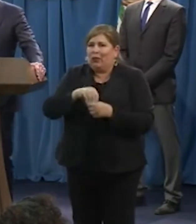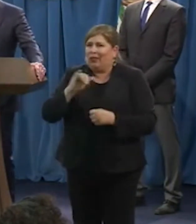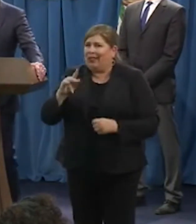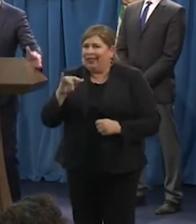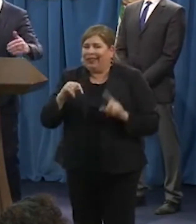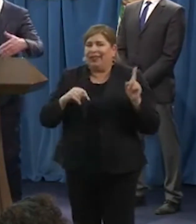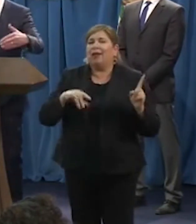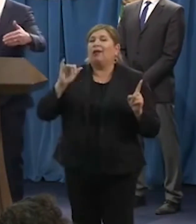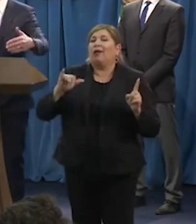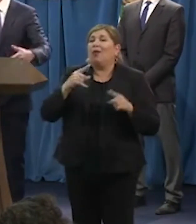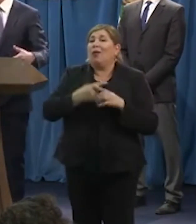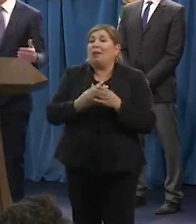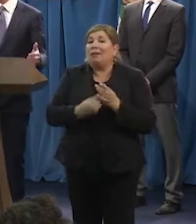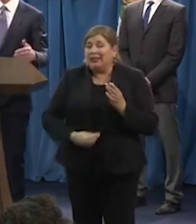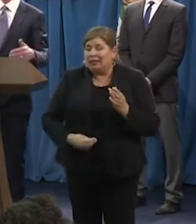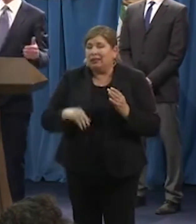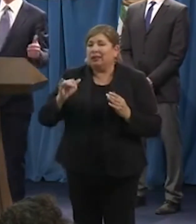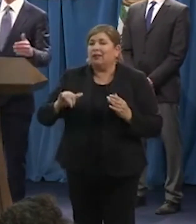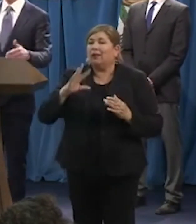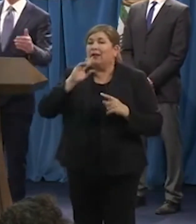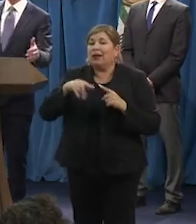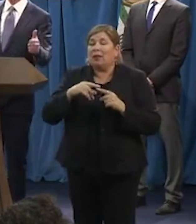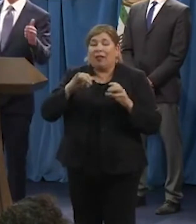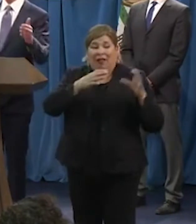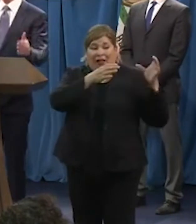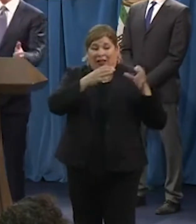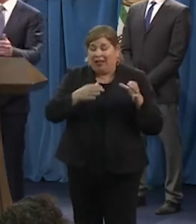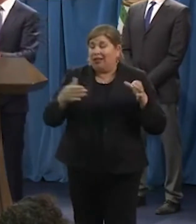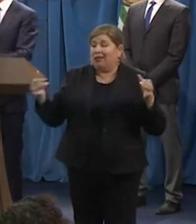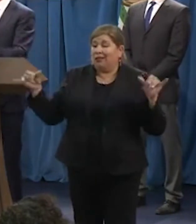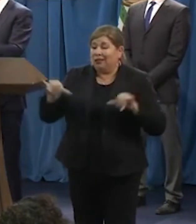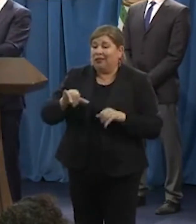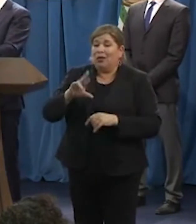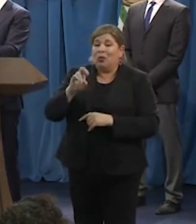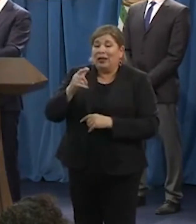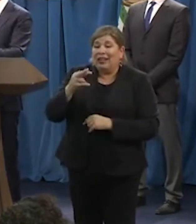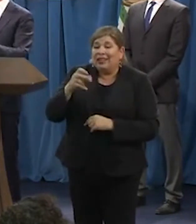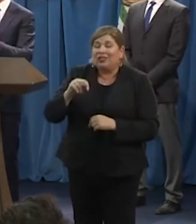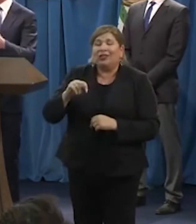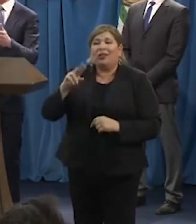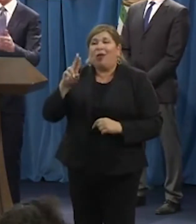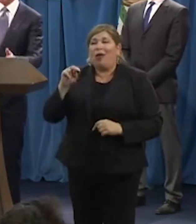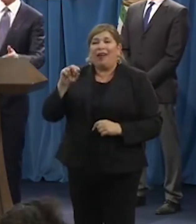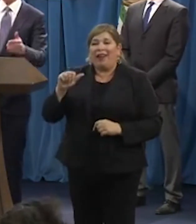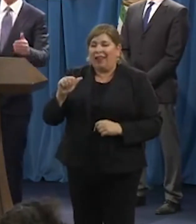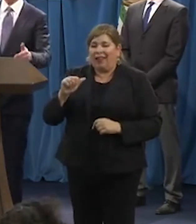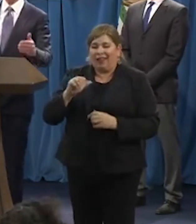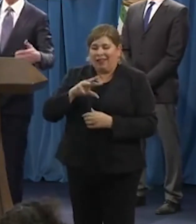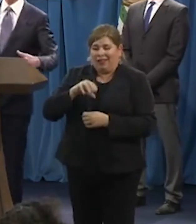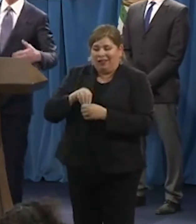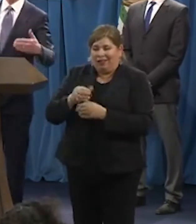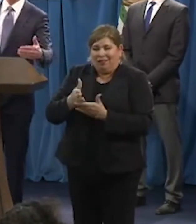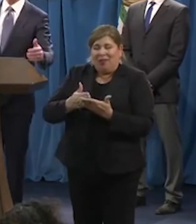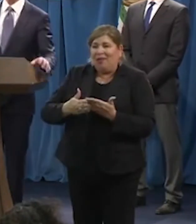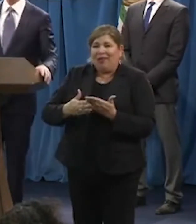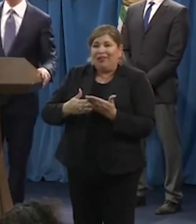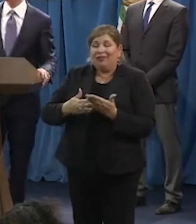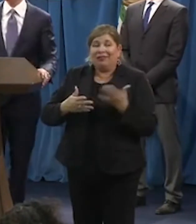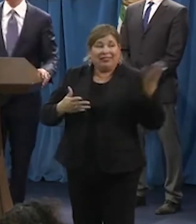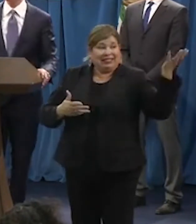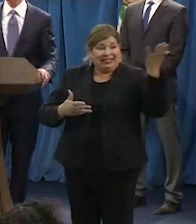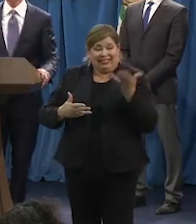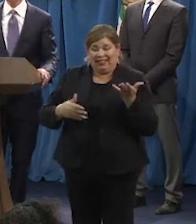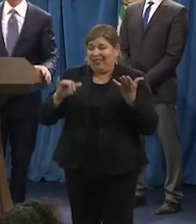weren't as it relates to the reagents, as it relates to the RNA extraction kits that weren't always a component of the tests that were